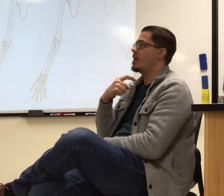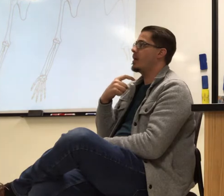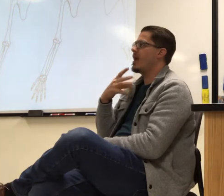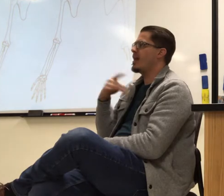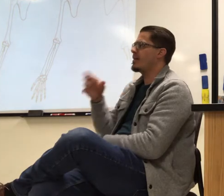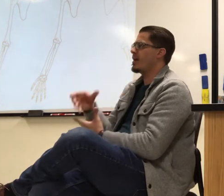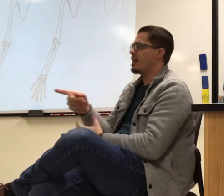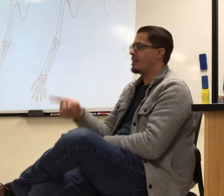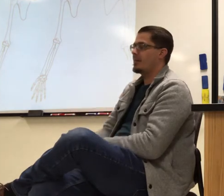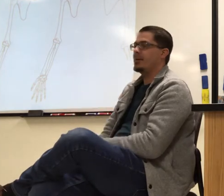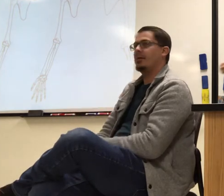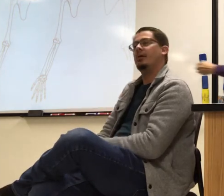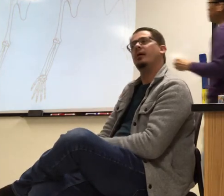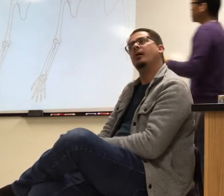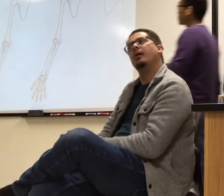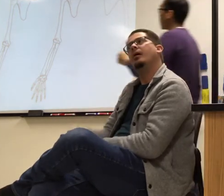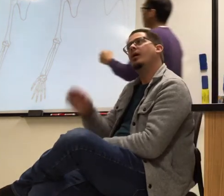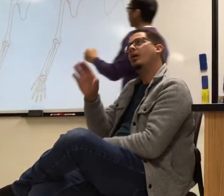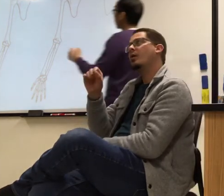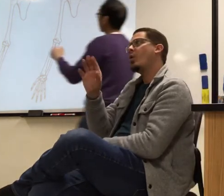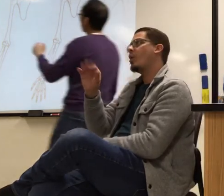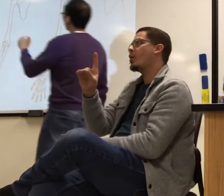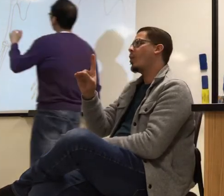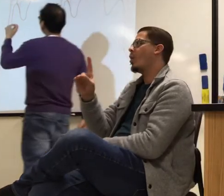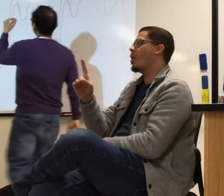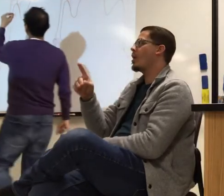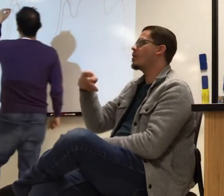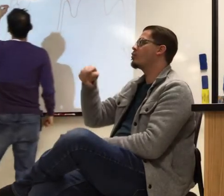classically it's used. Coracoid process is right here.